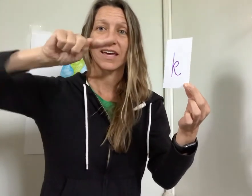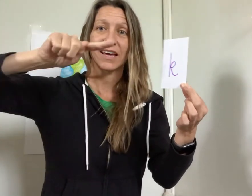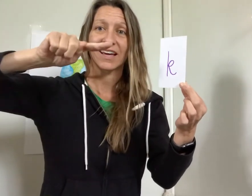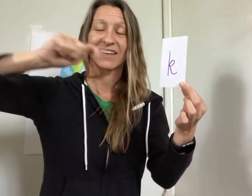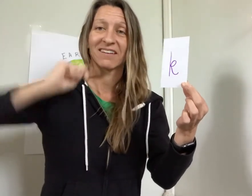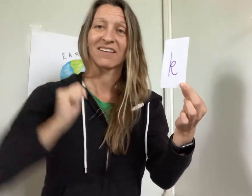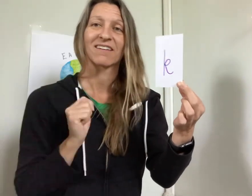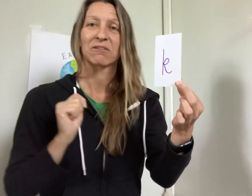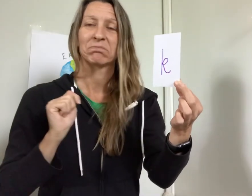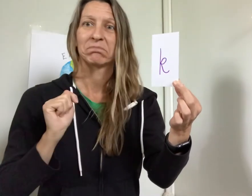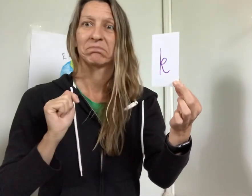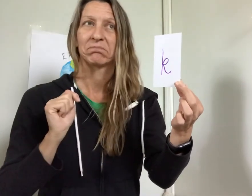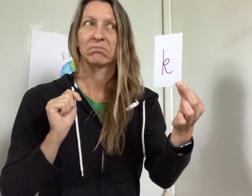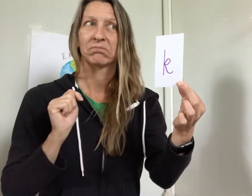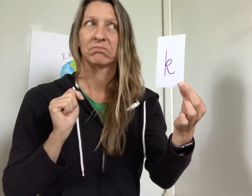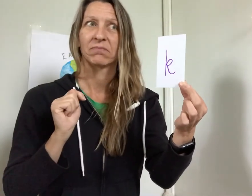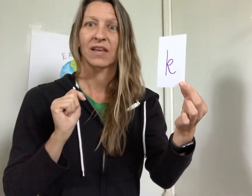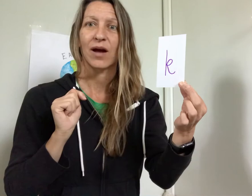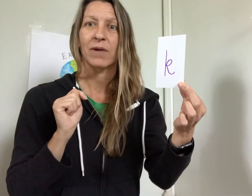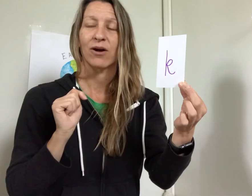Kick. How about